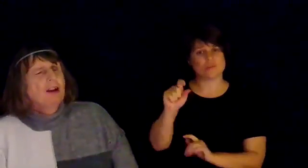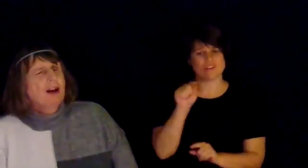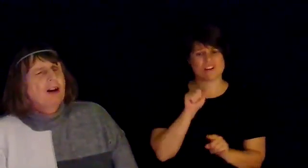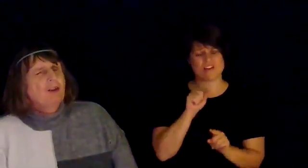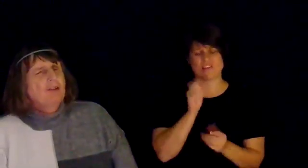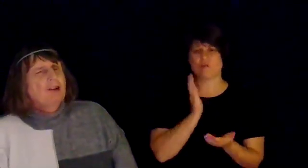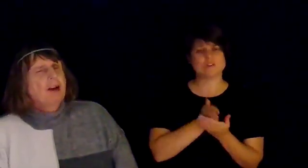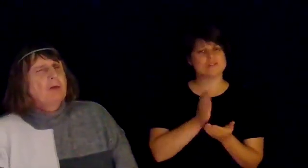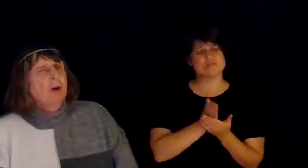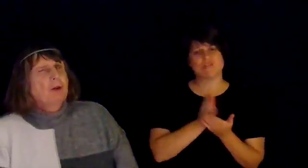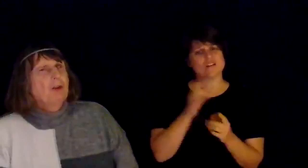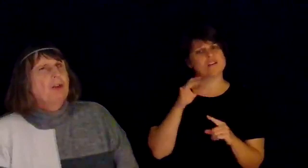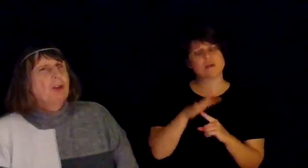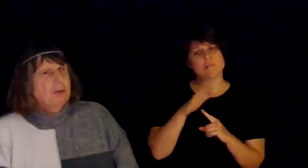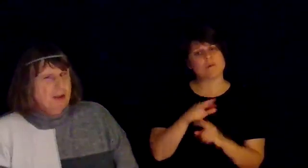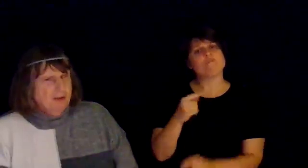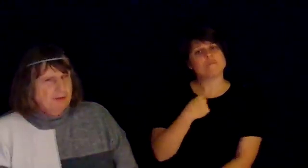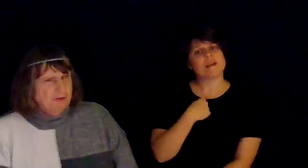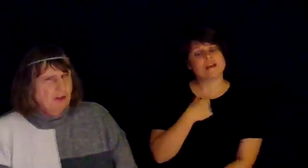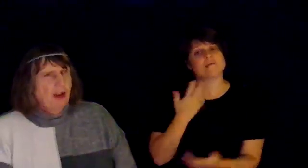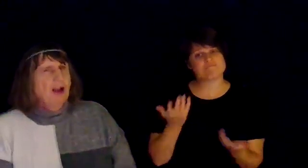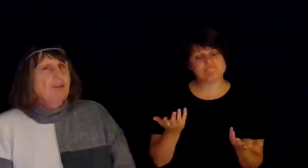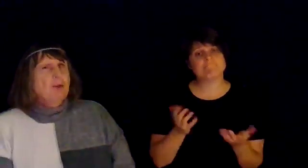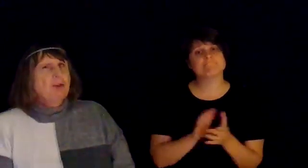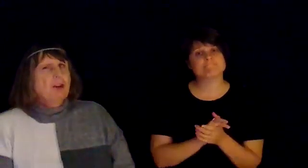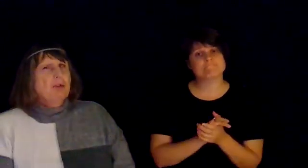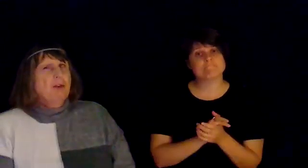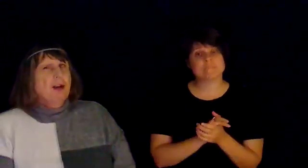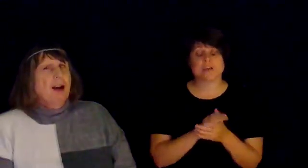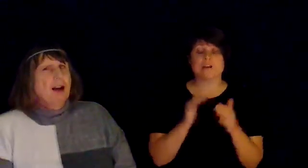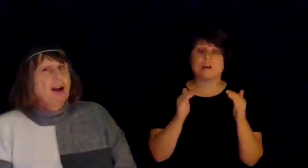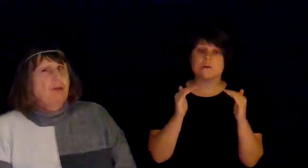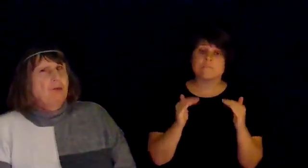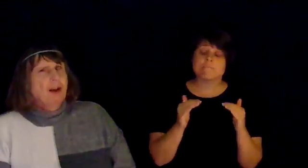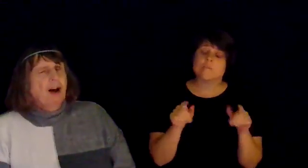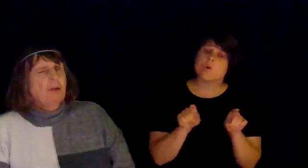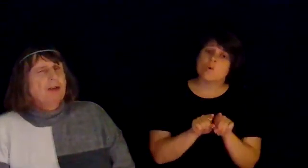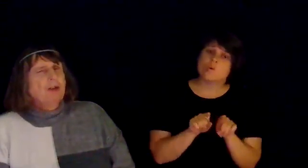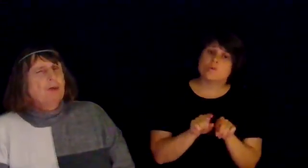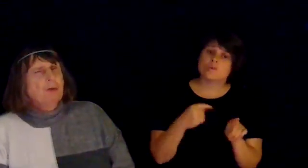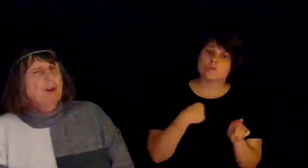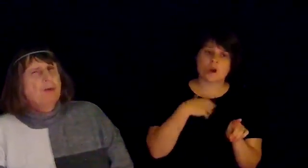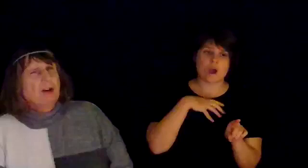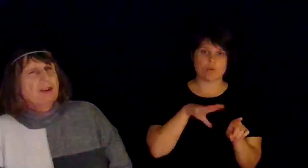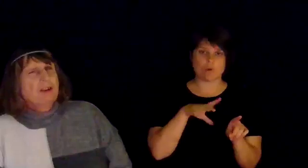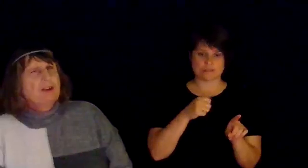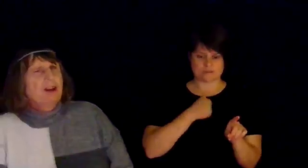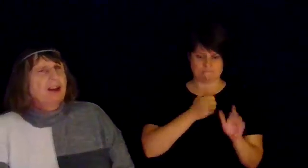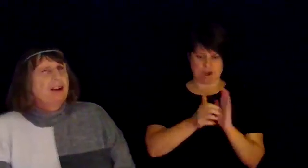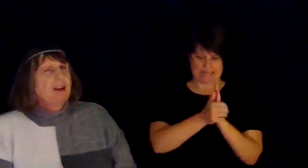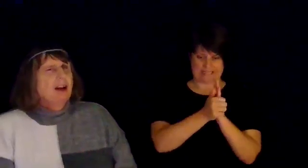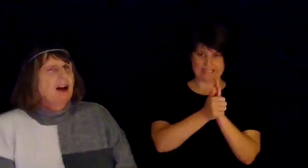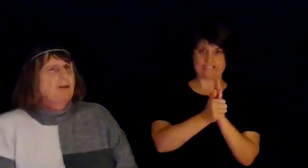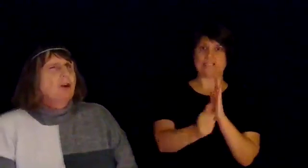very, very important to me. But also, I wanted to improve my